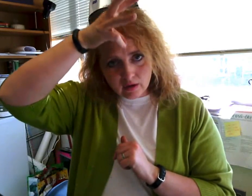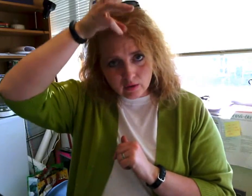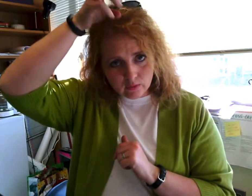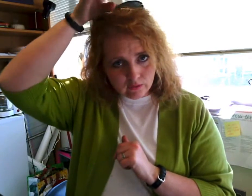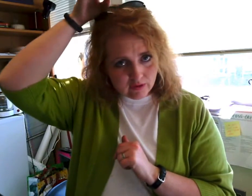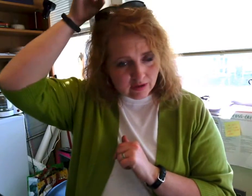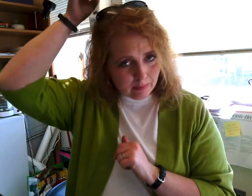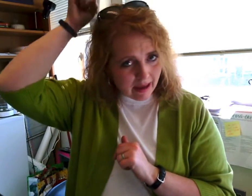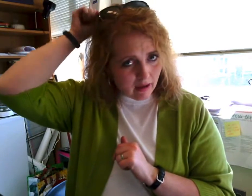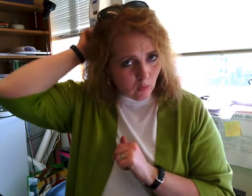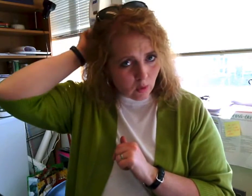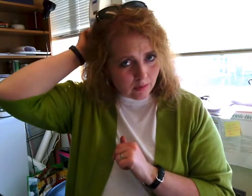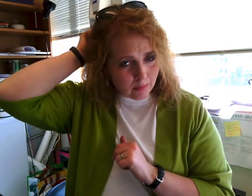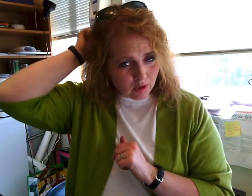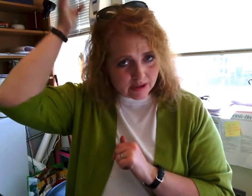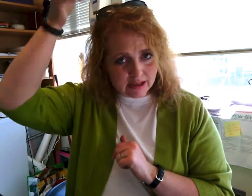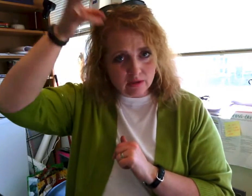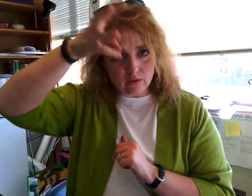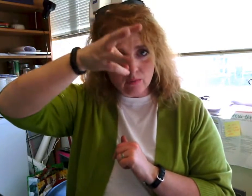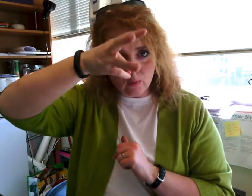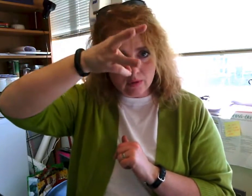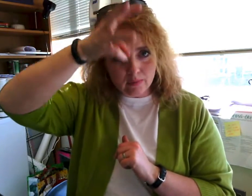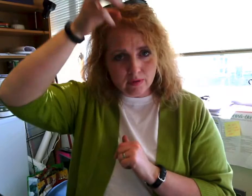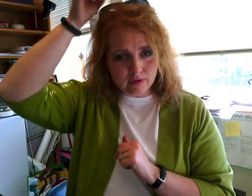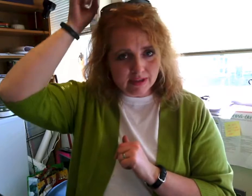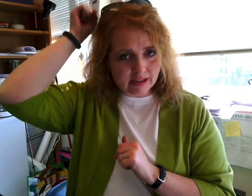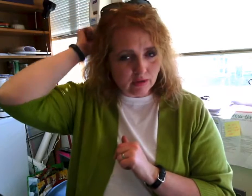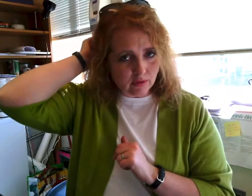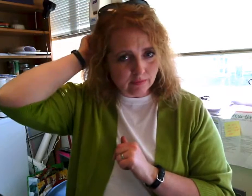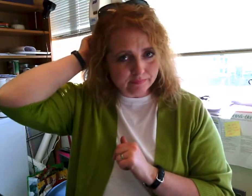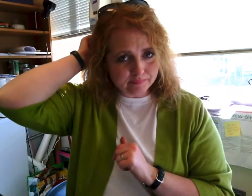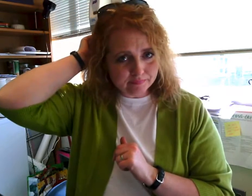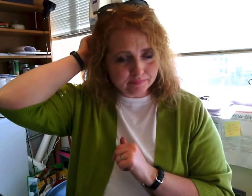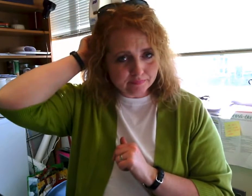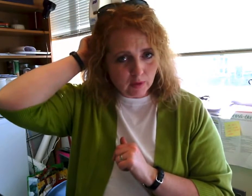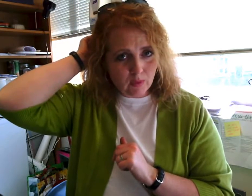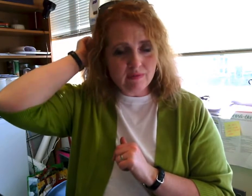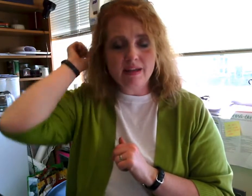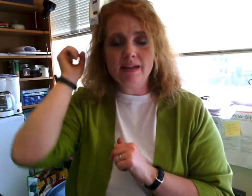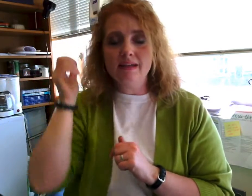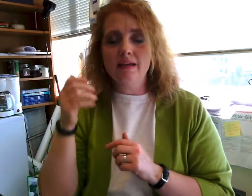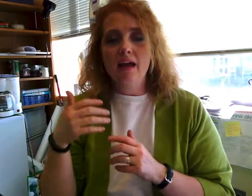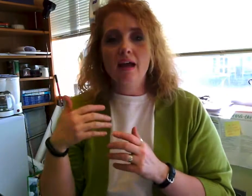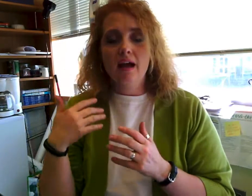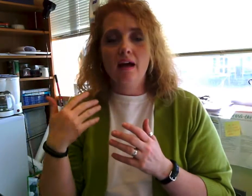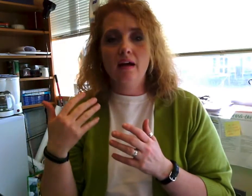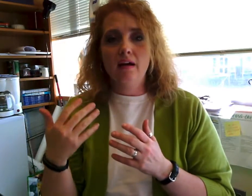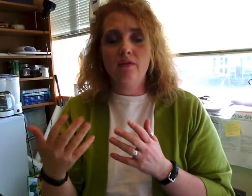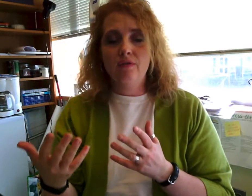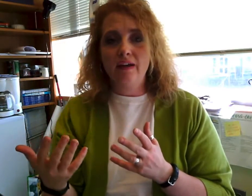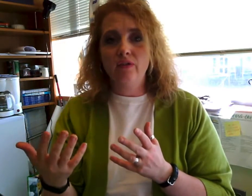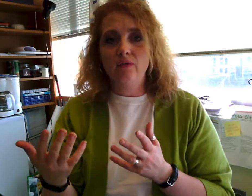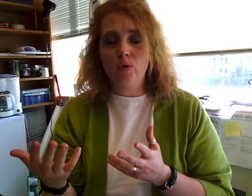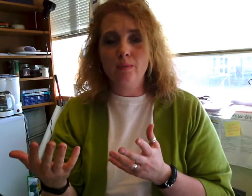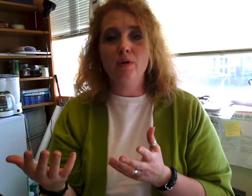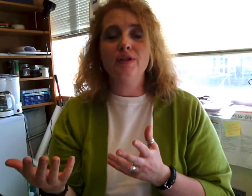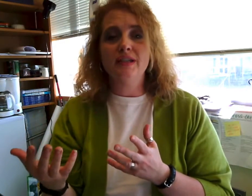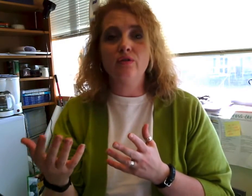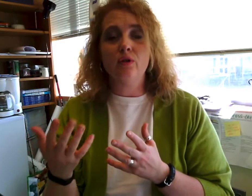it goes to the back. Waardenburger's syndrome. Waardenburger's syndrome. One of the effects of Waardenburger's syndrome